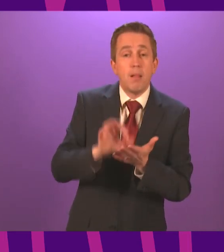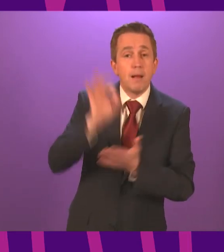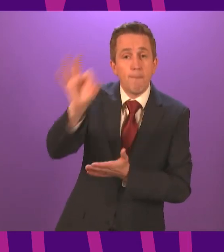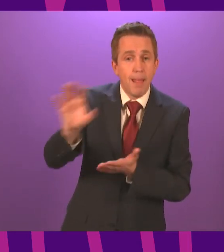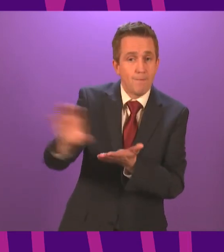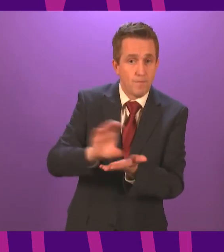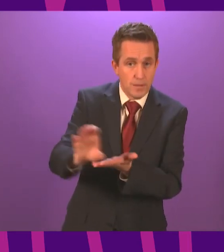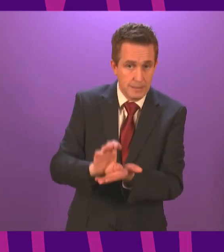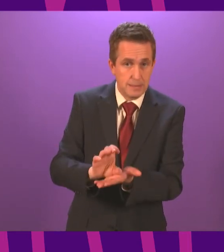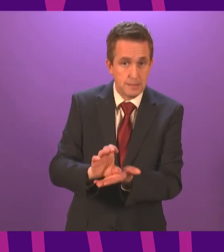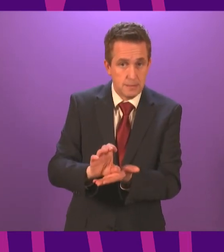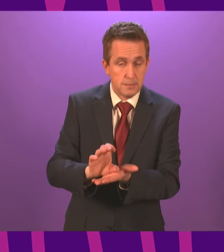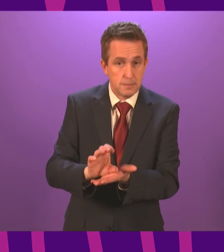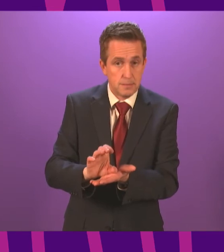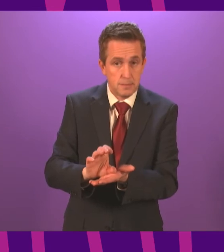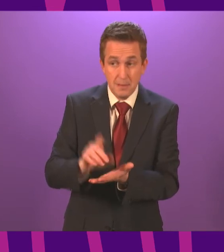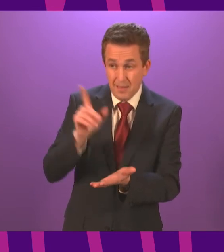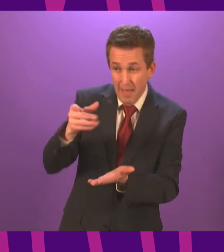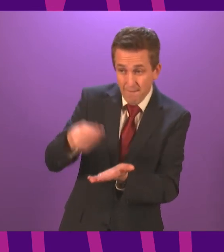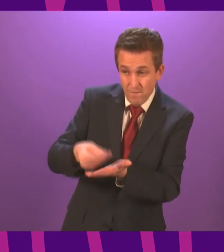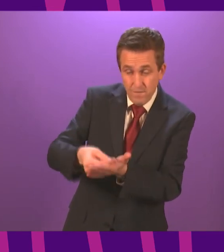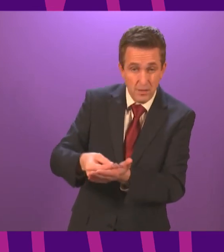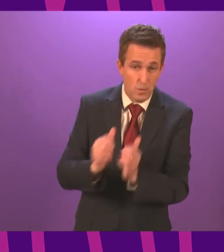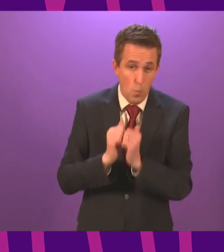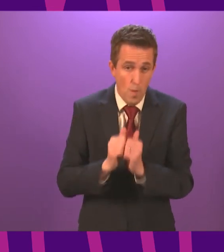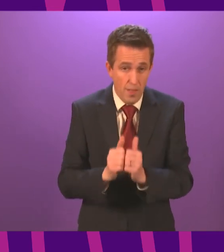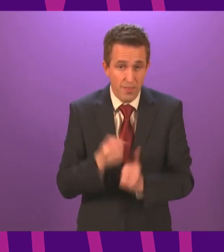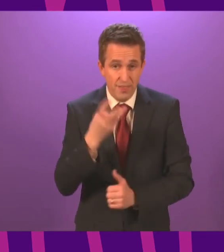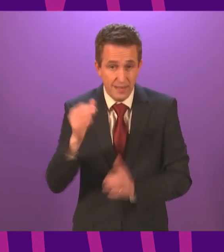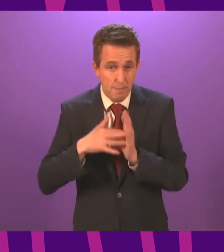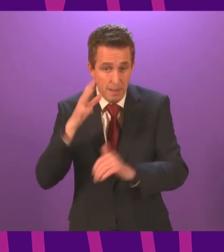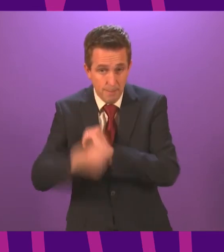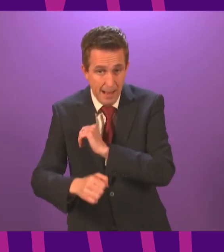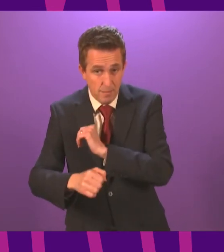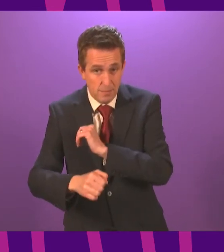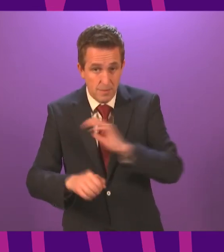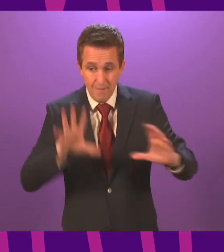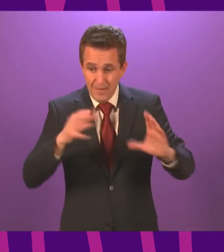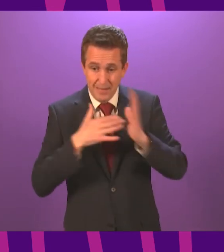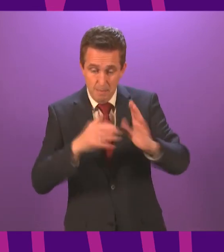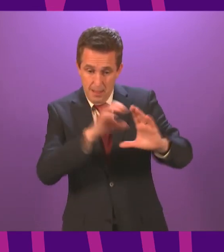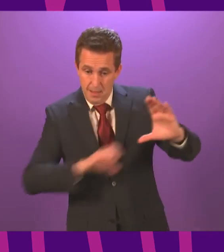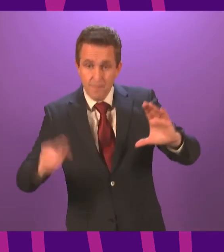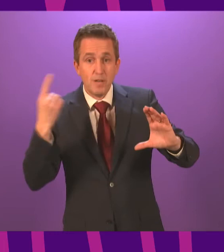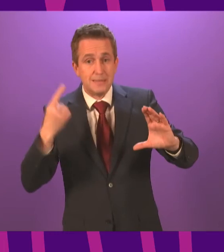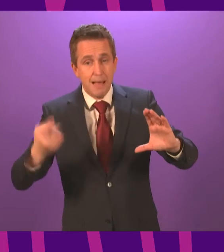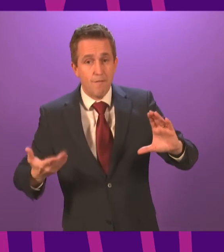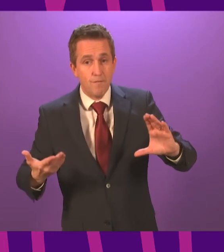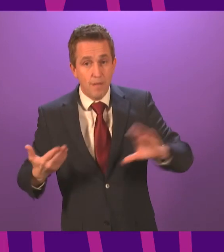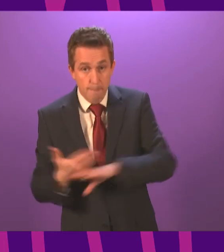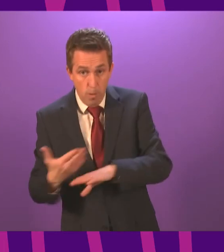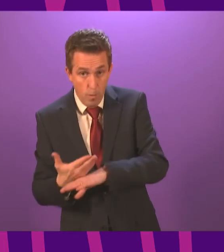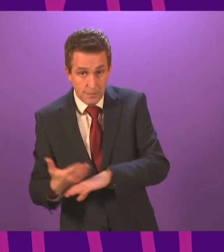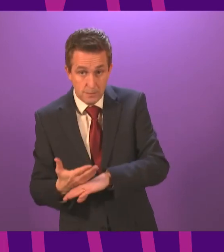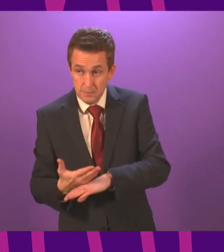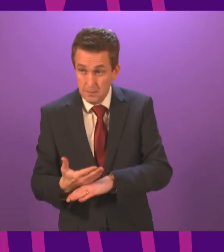yesterday. But that fund is only worth £30 million, with £15 million for self-employed support. Every penny of that